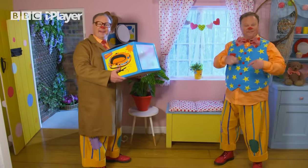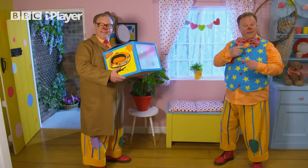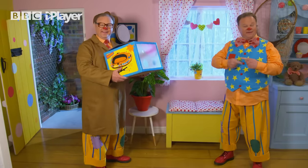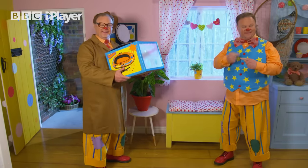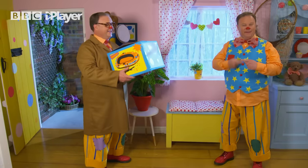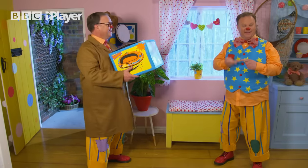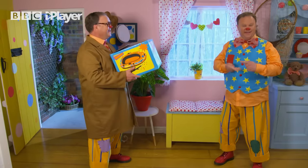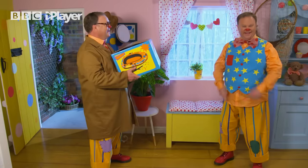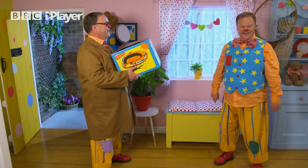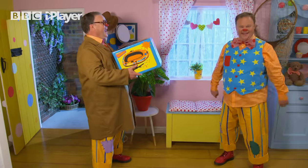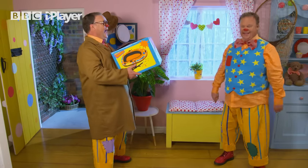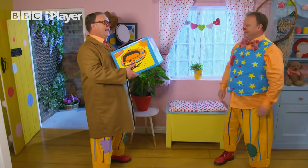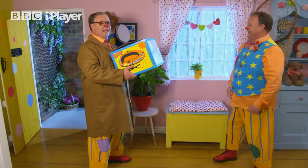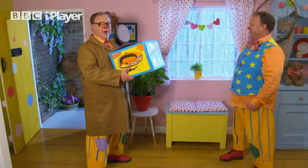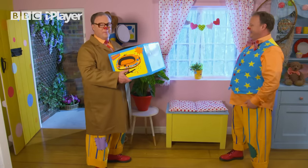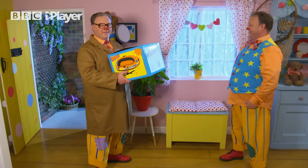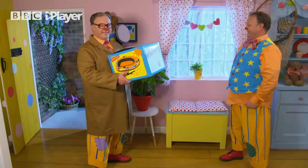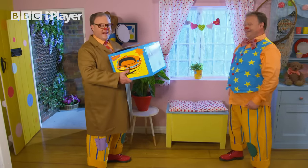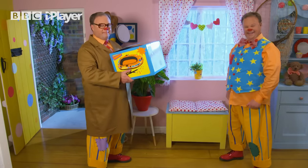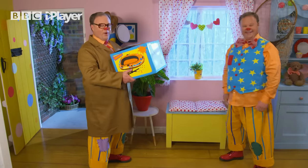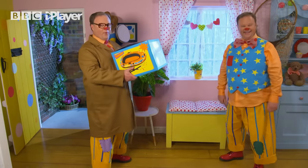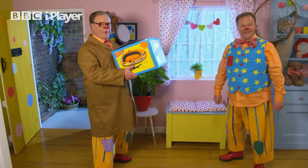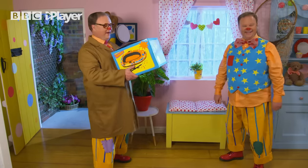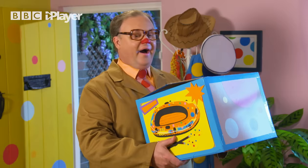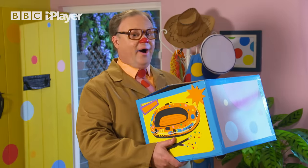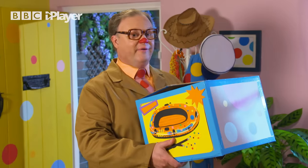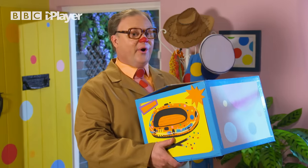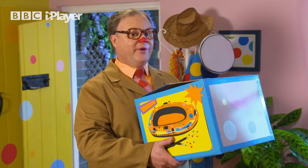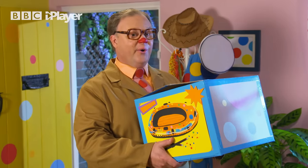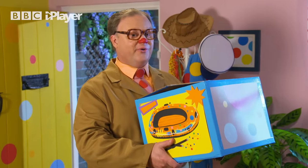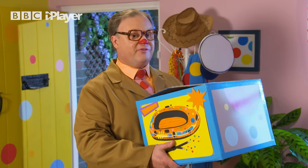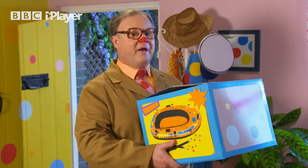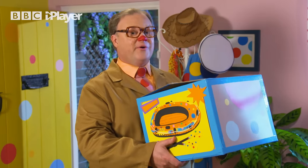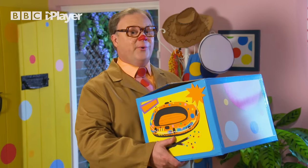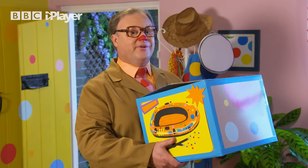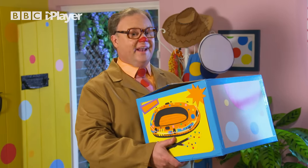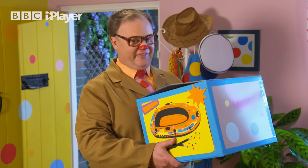shopkeeper Tumble! Hello, Mr. Tumble! I've got your special delivery!